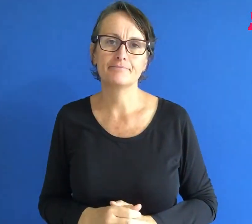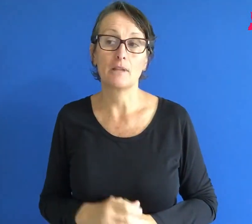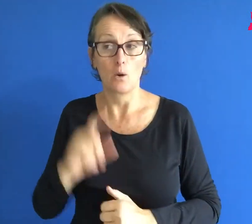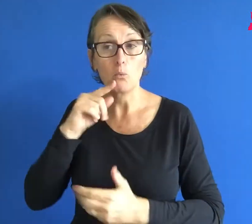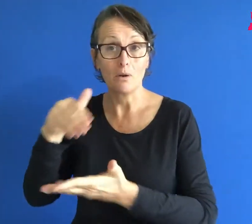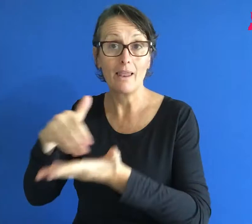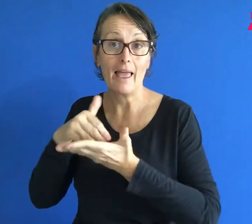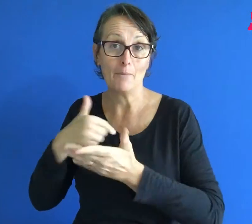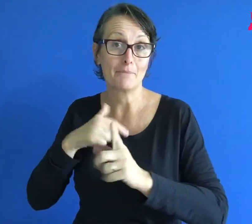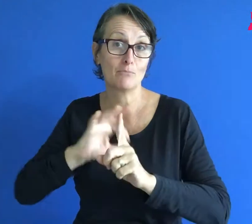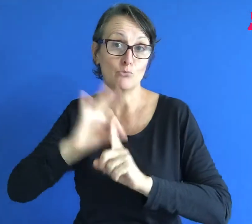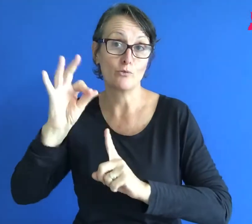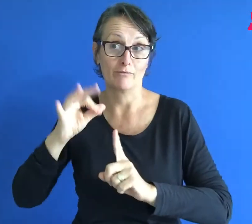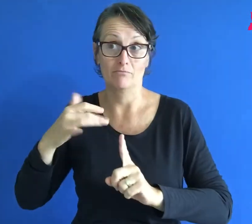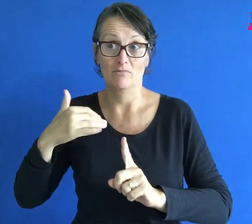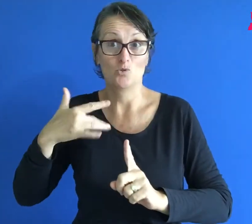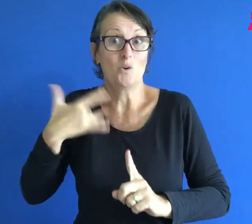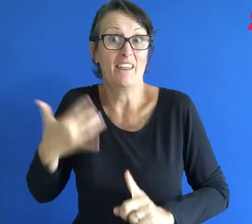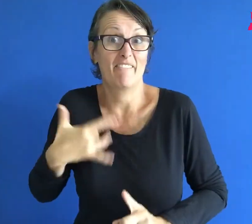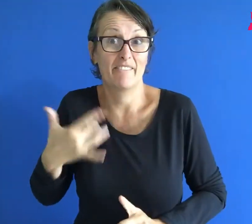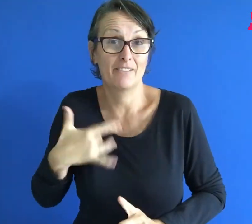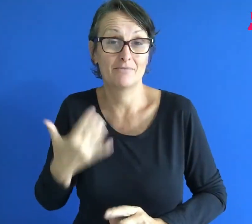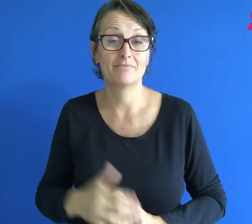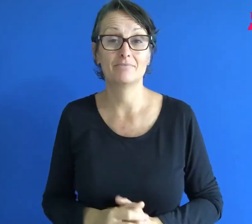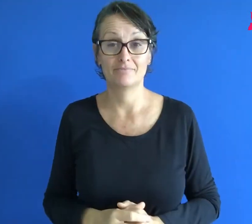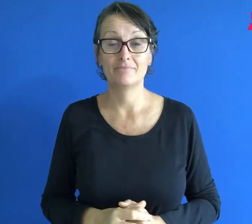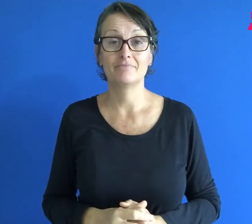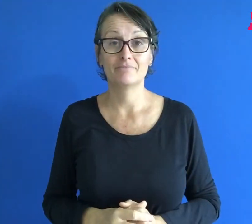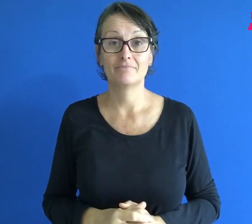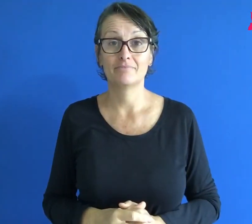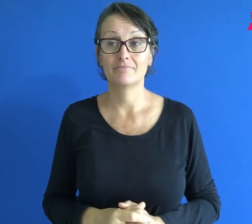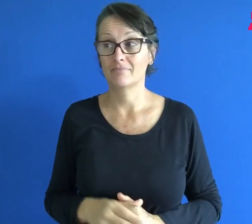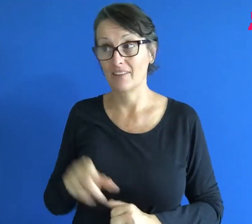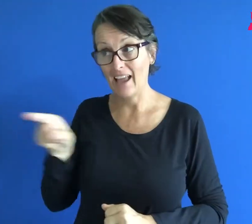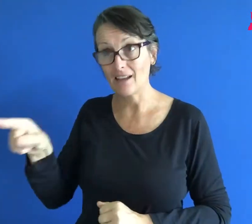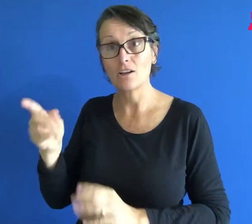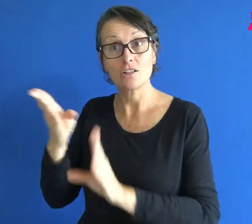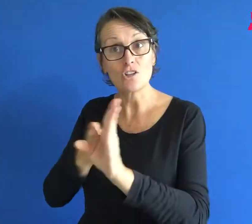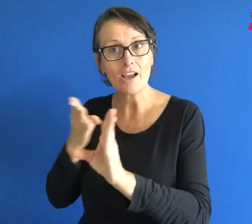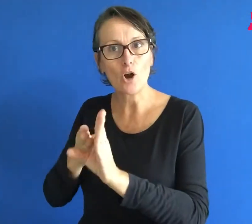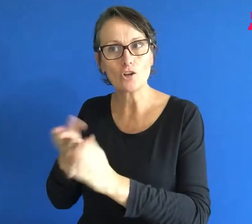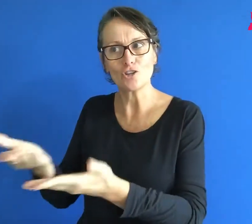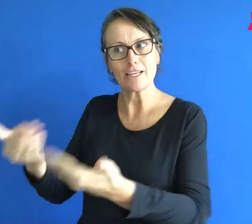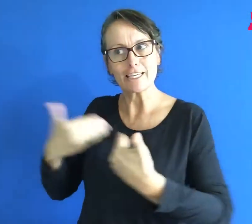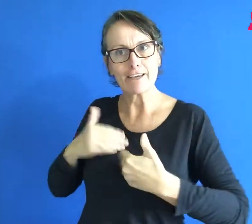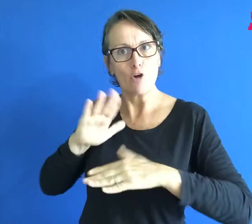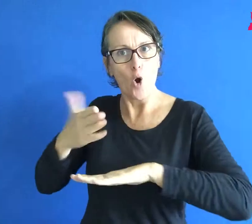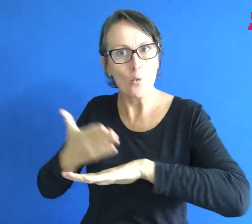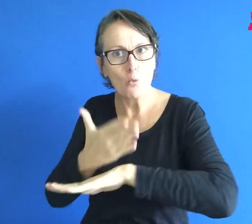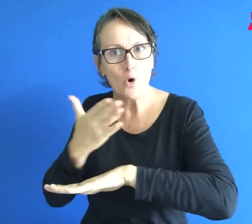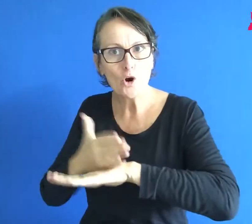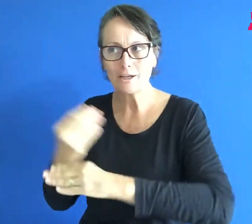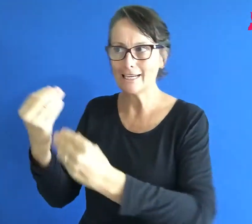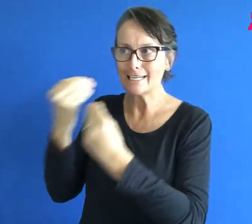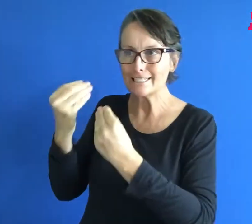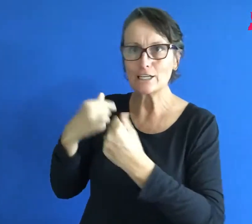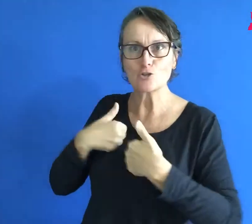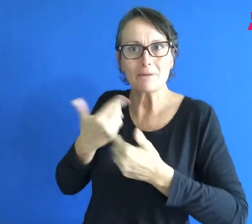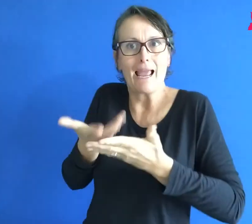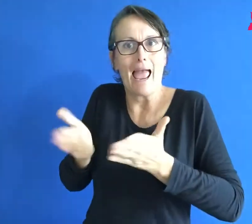you survive. And I was given techniques, and I was given homework, I was given exercises to go and do. Like what?